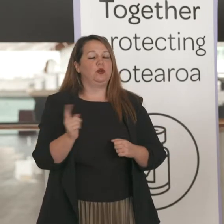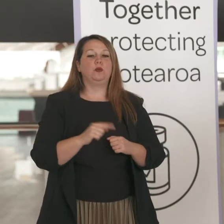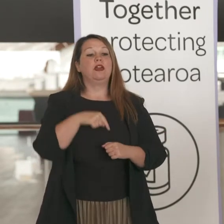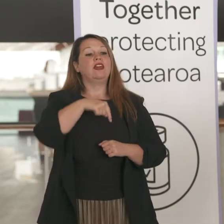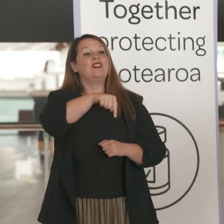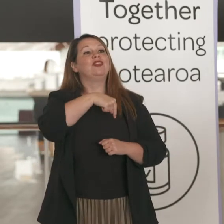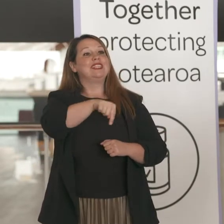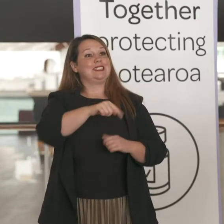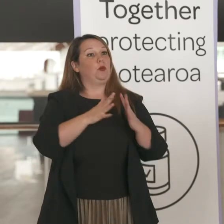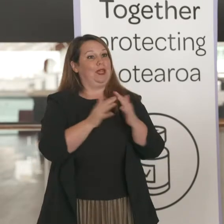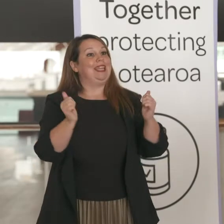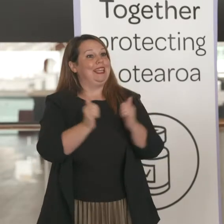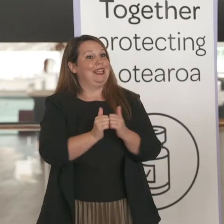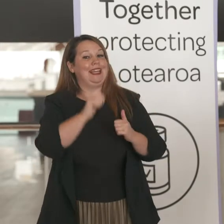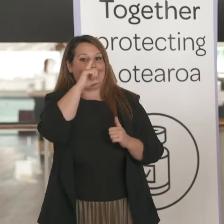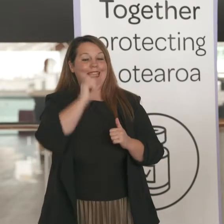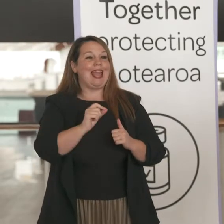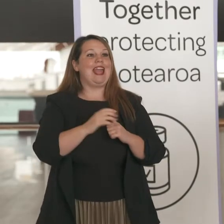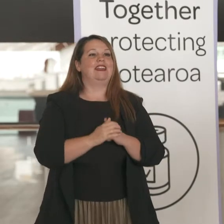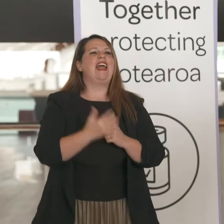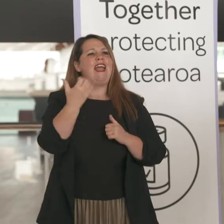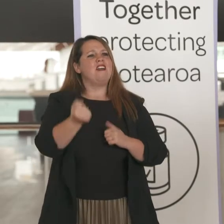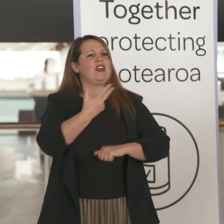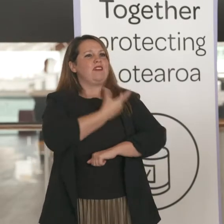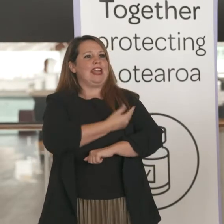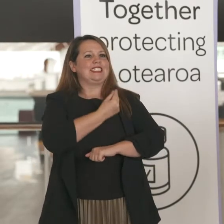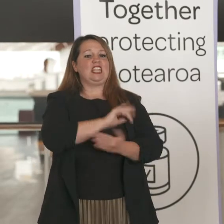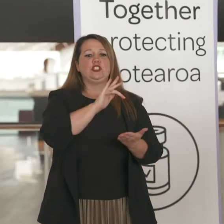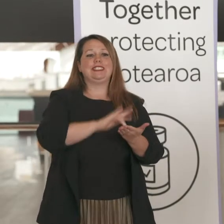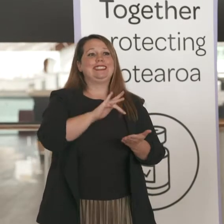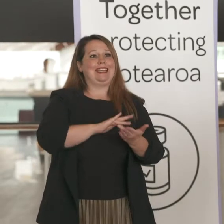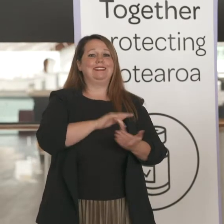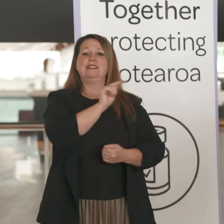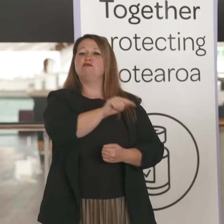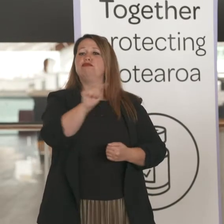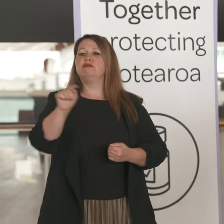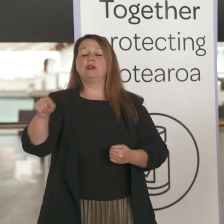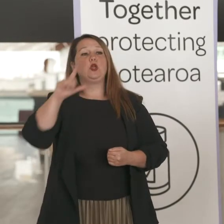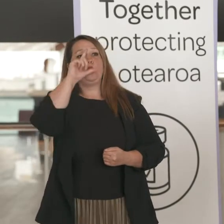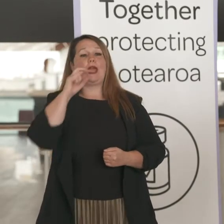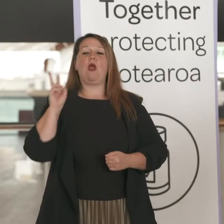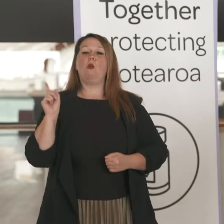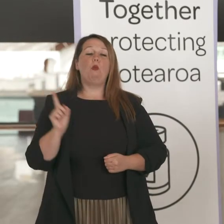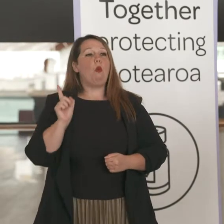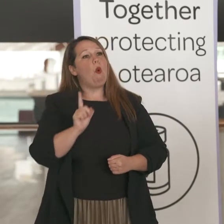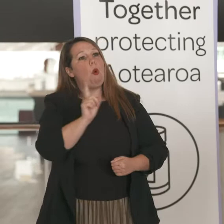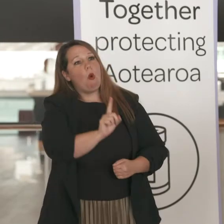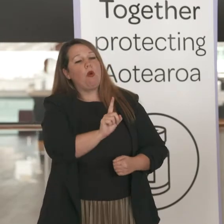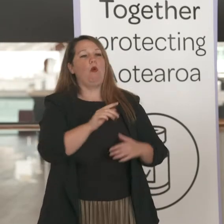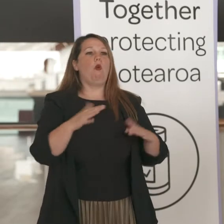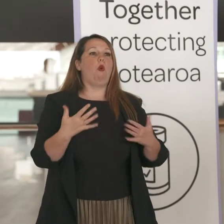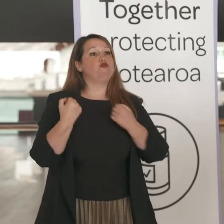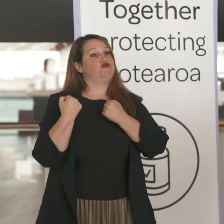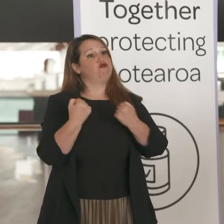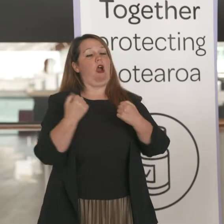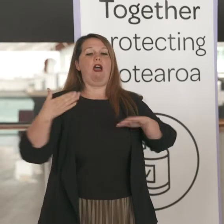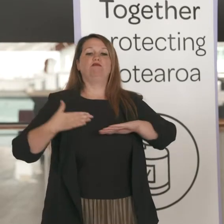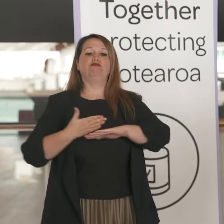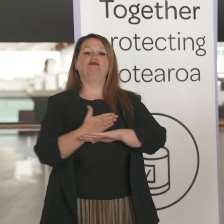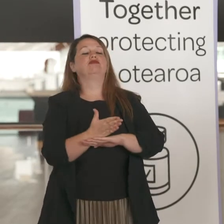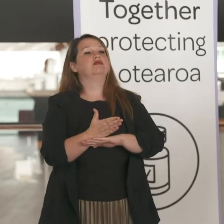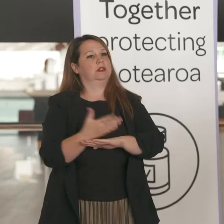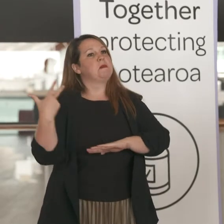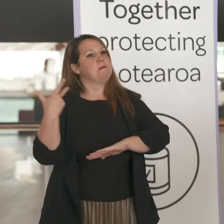can of course still visit any of our community vaccination centres, just walk or drive in, and there are hundreds of GPs